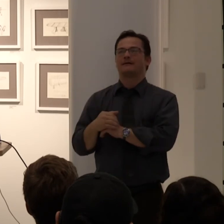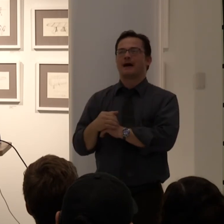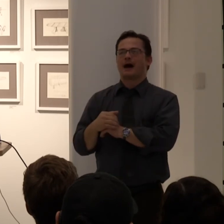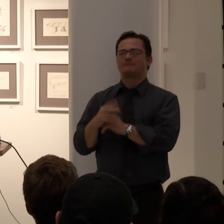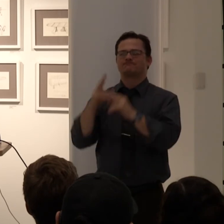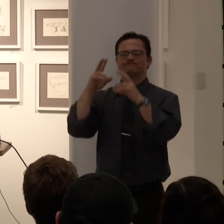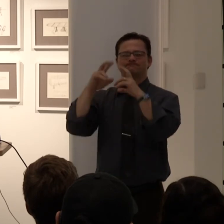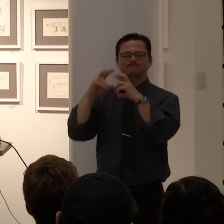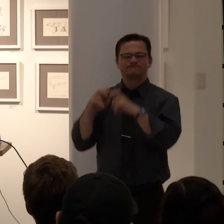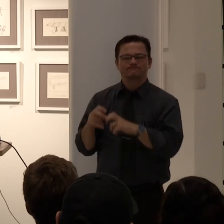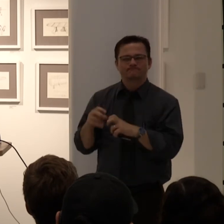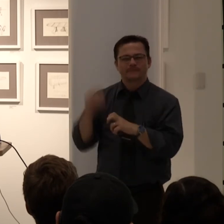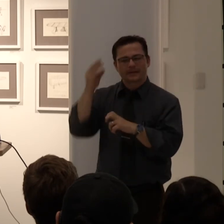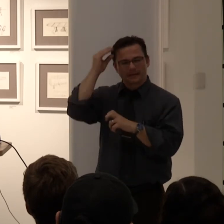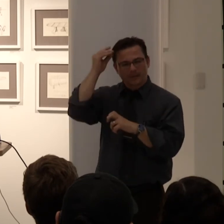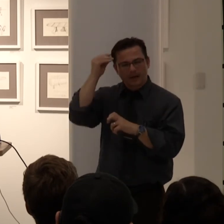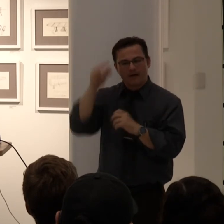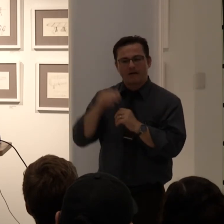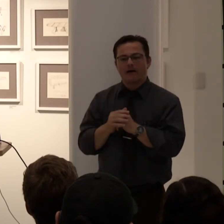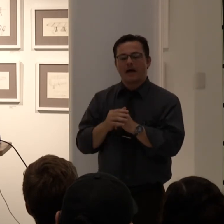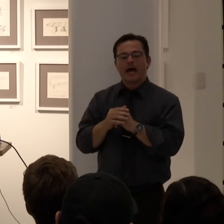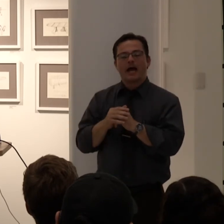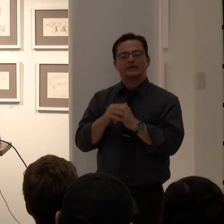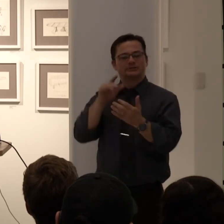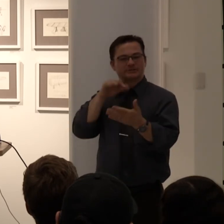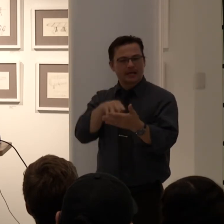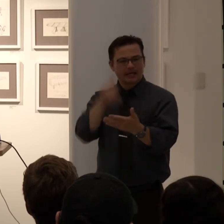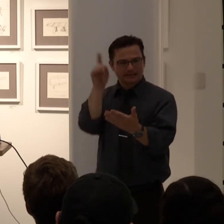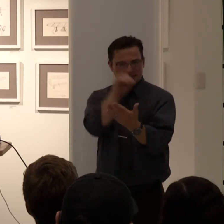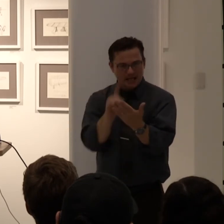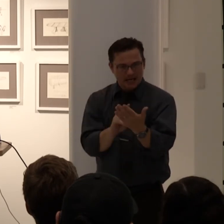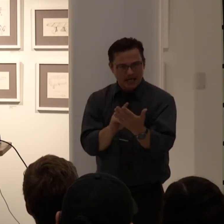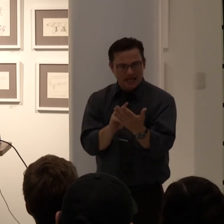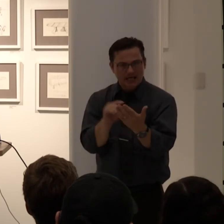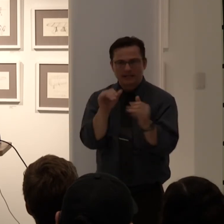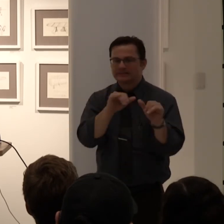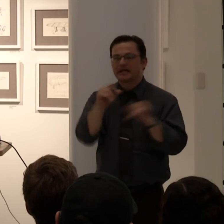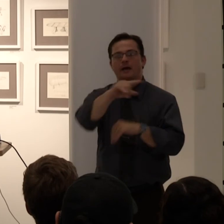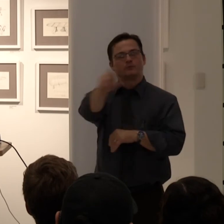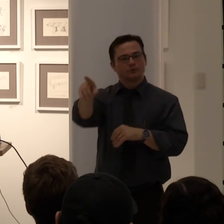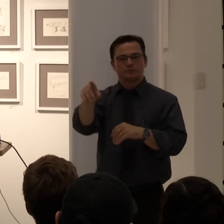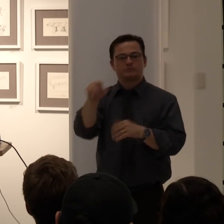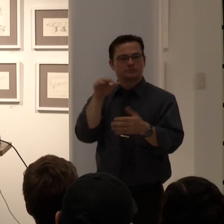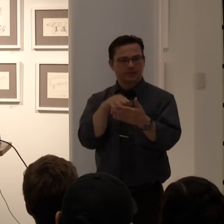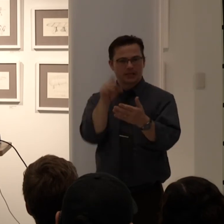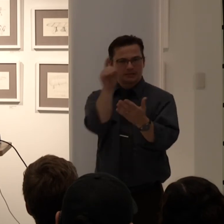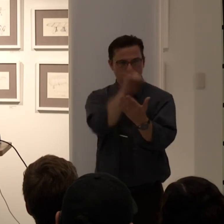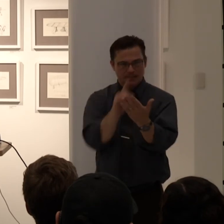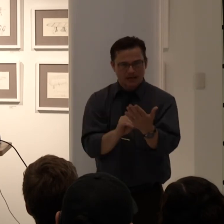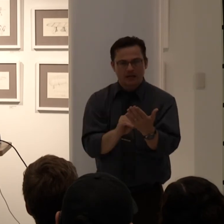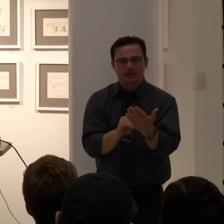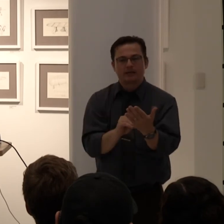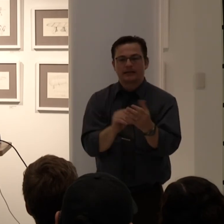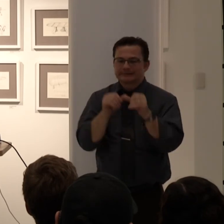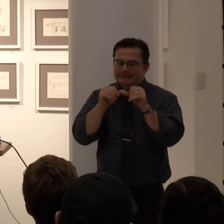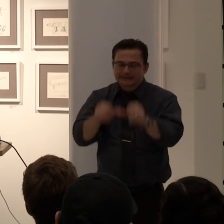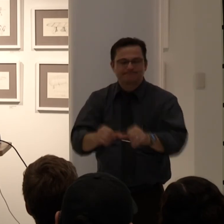into consideration. It is studying design the same way that you guys study design. It is a